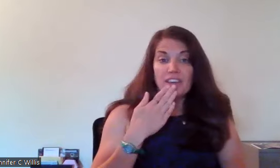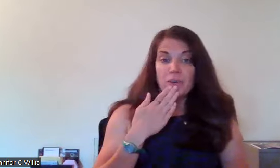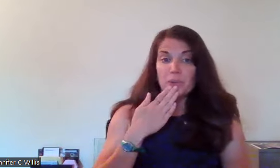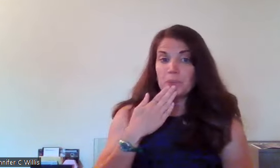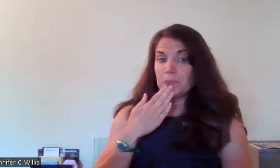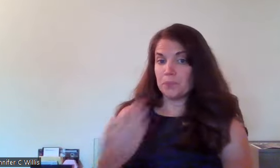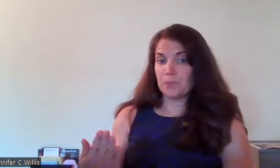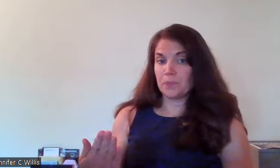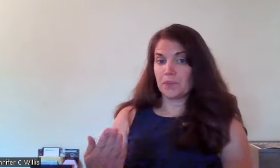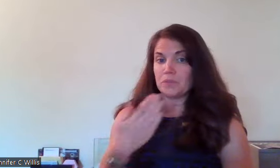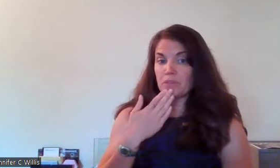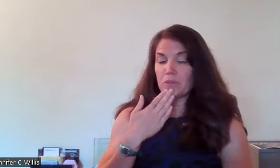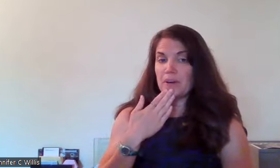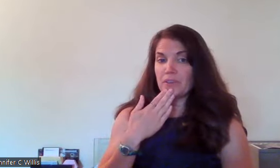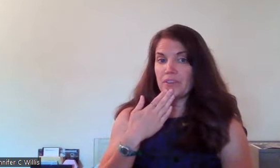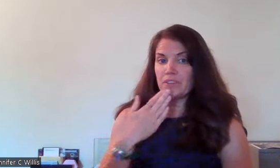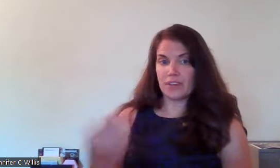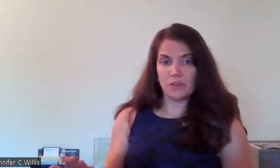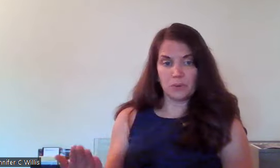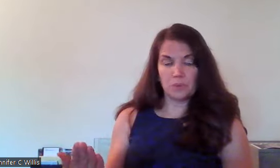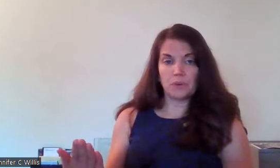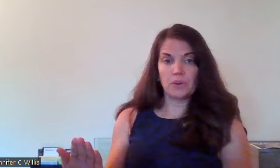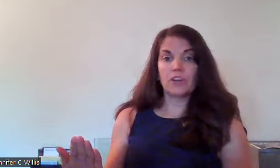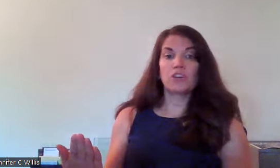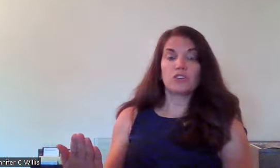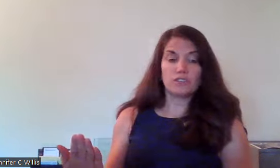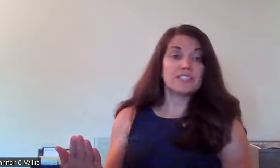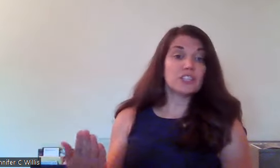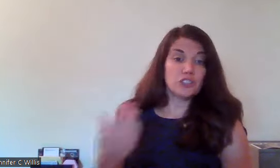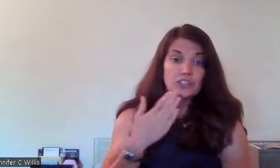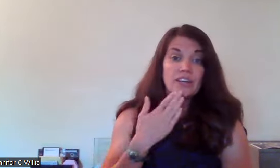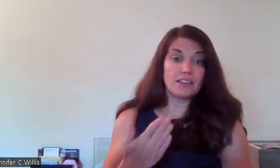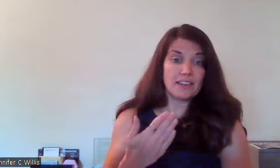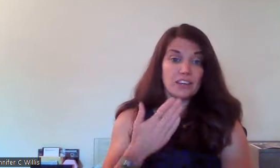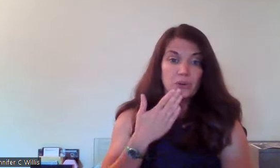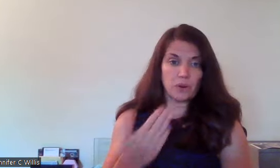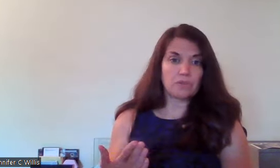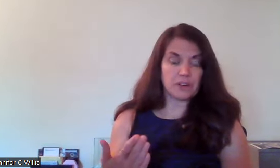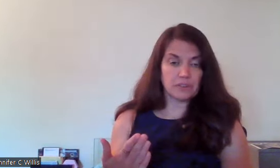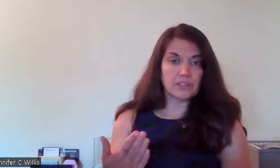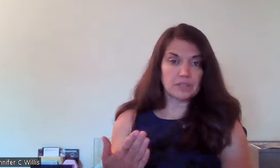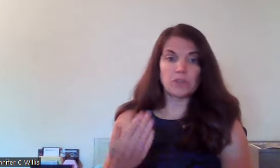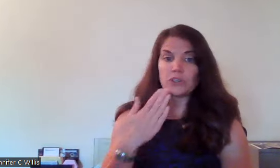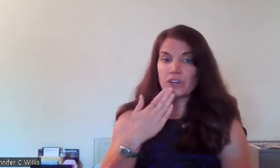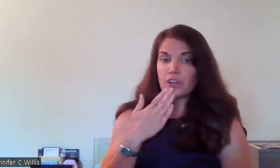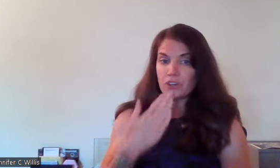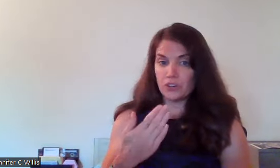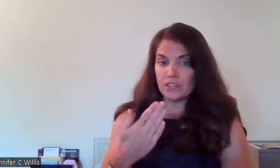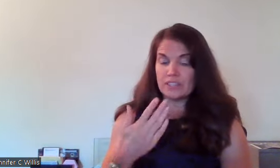Thank you. Comes out from the mouth. Thank you. You'll often see good and thank you are very, very similar. Good is a